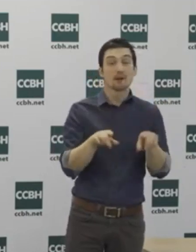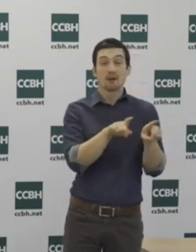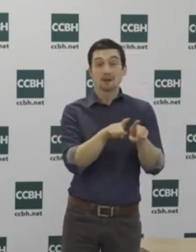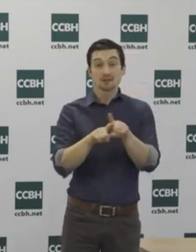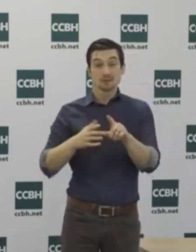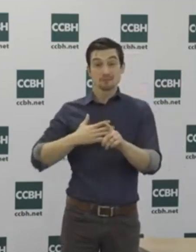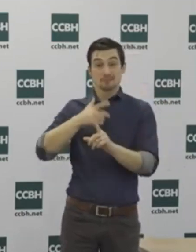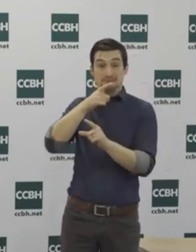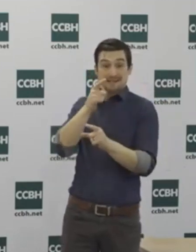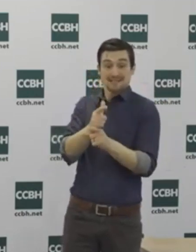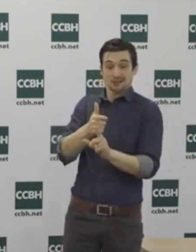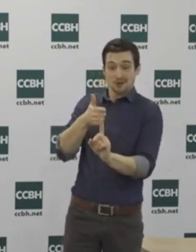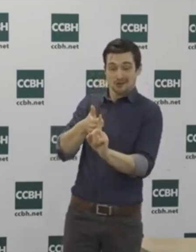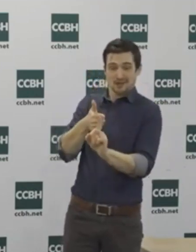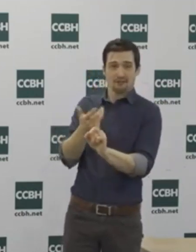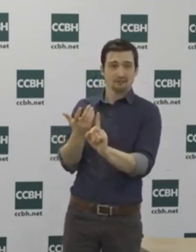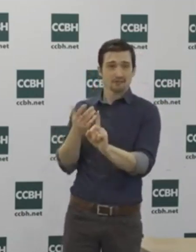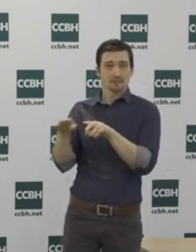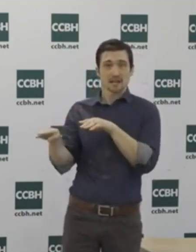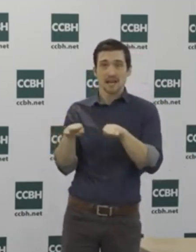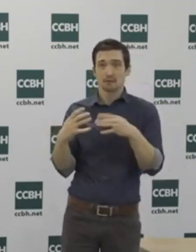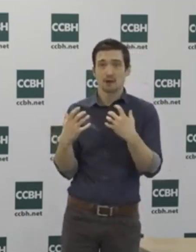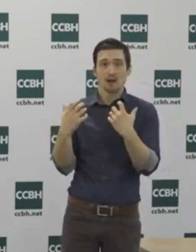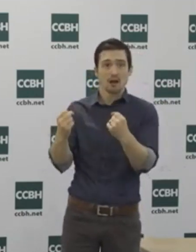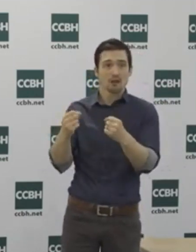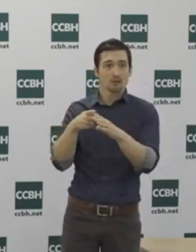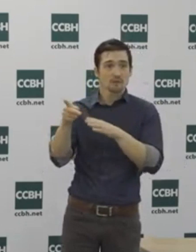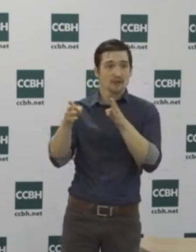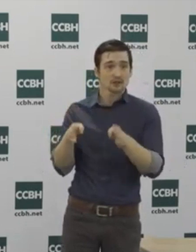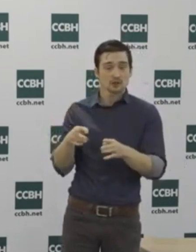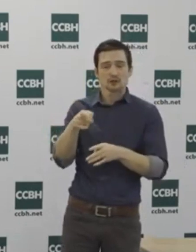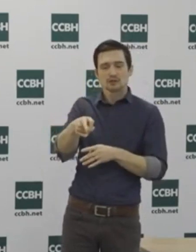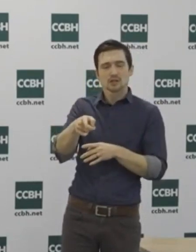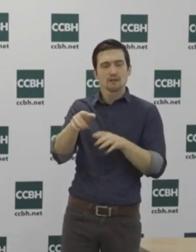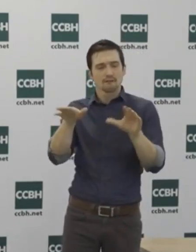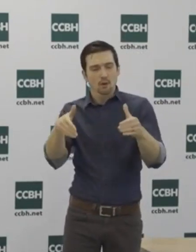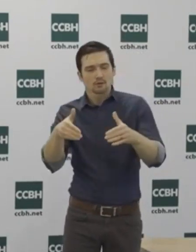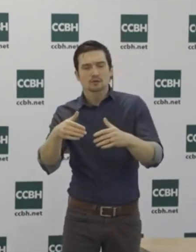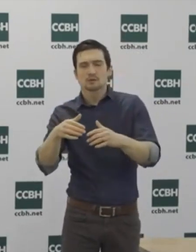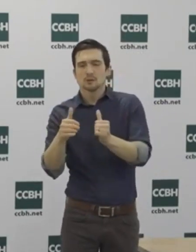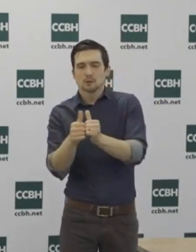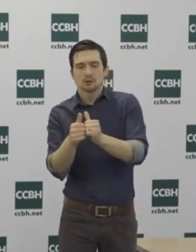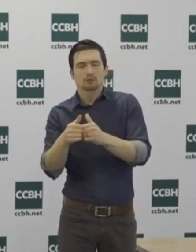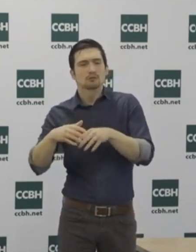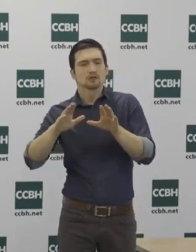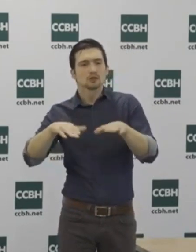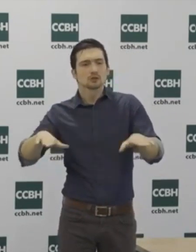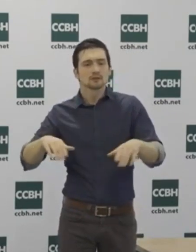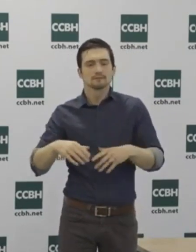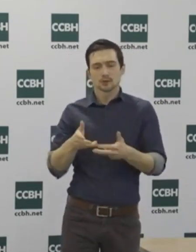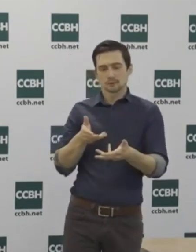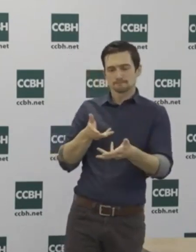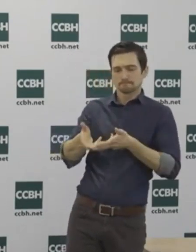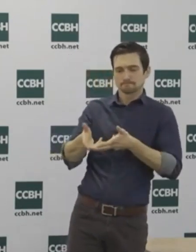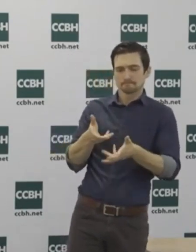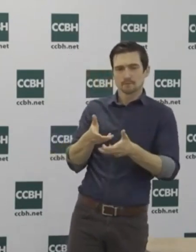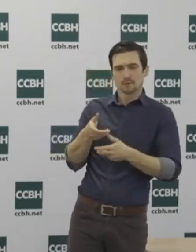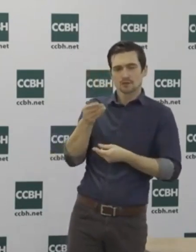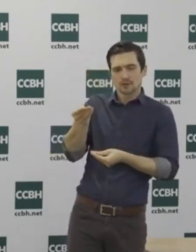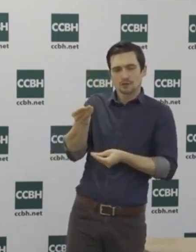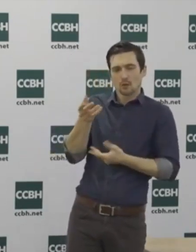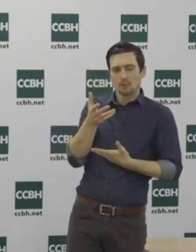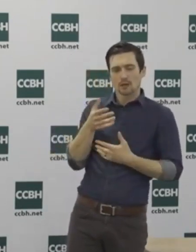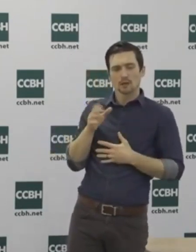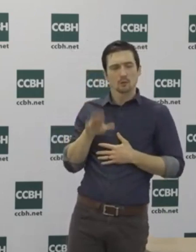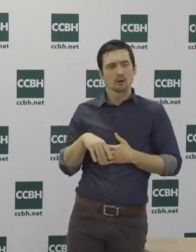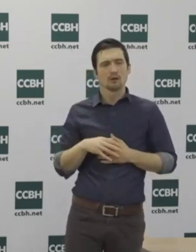health professional and works with children. And from learning from her, I understand that there is a real